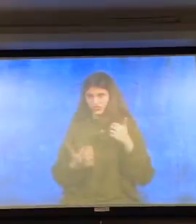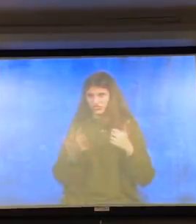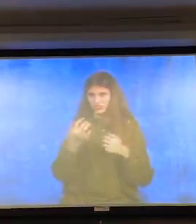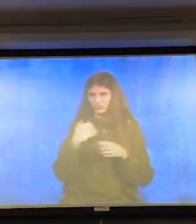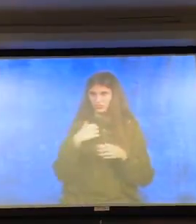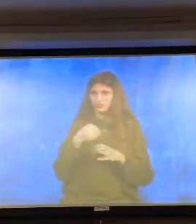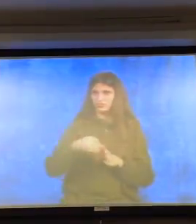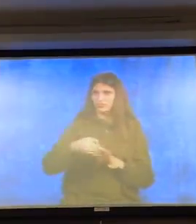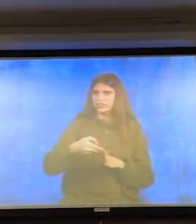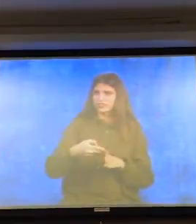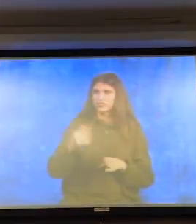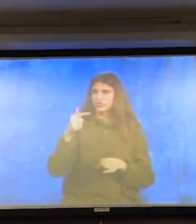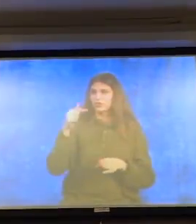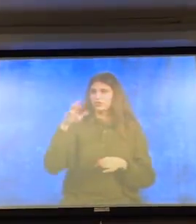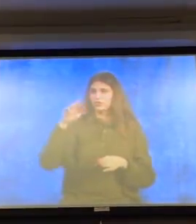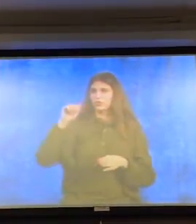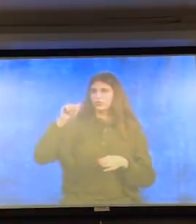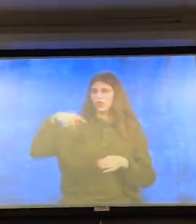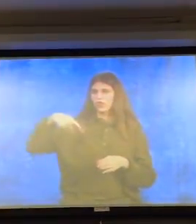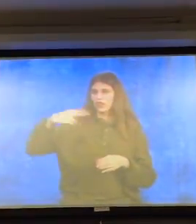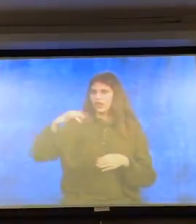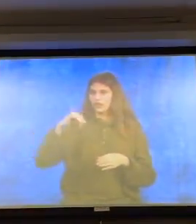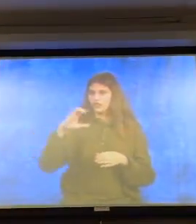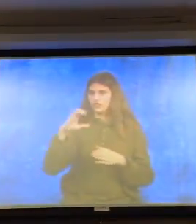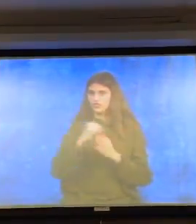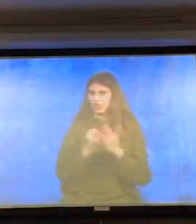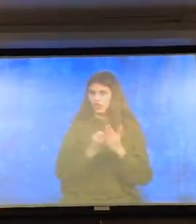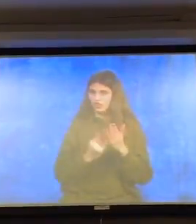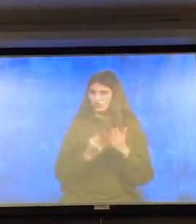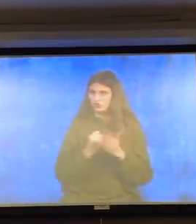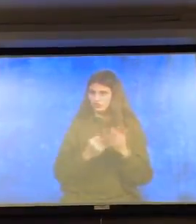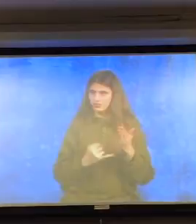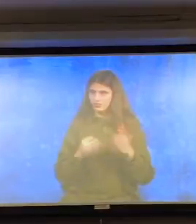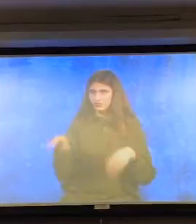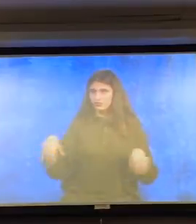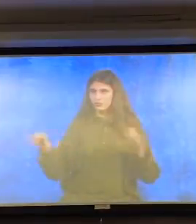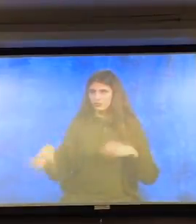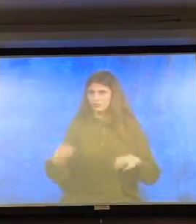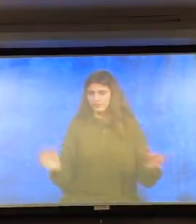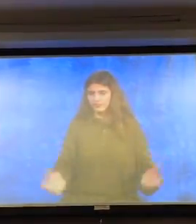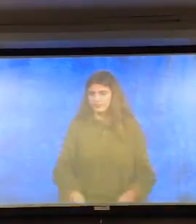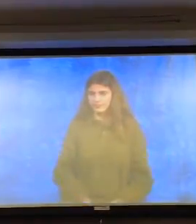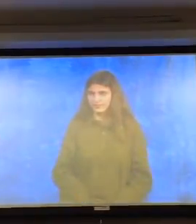And really, I mean, I'm open to working with either. I'd like to be a graphic